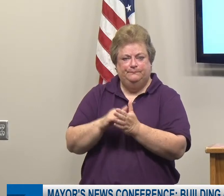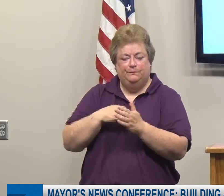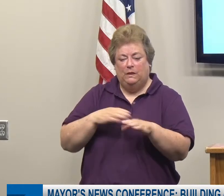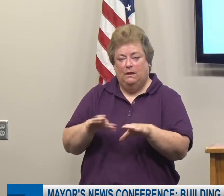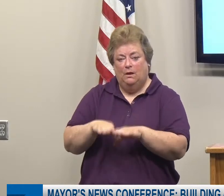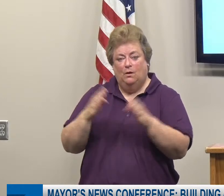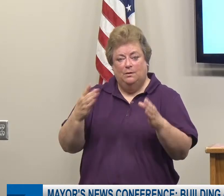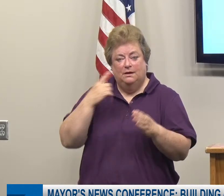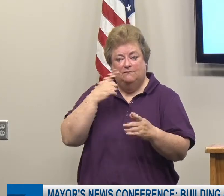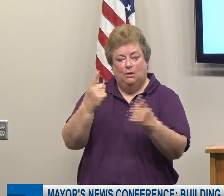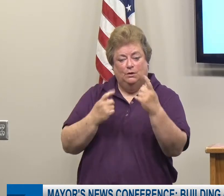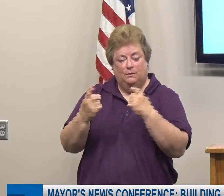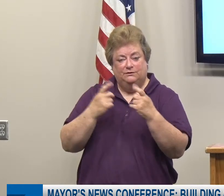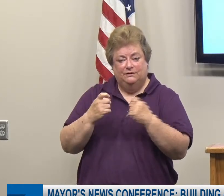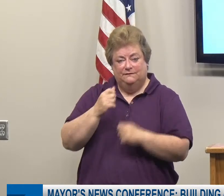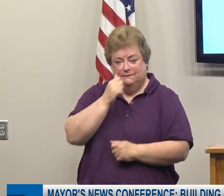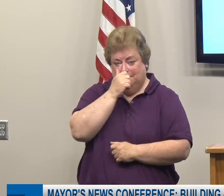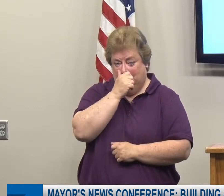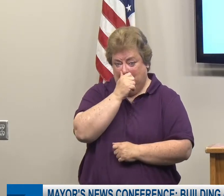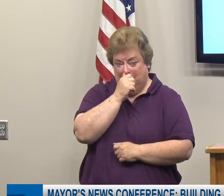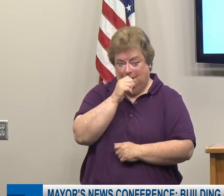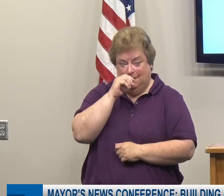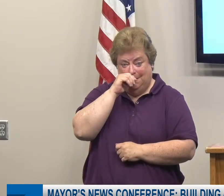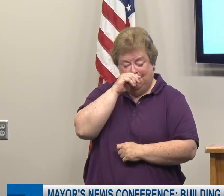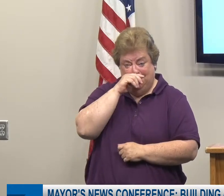we'll open it up for questions.